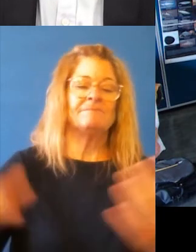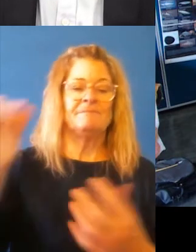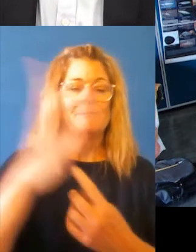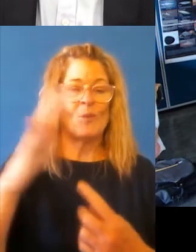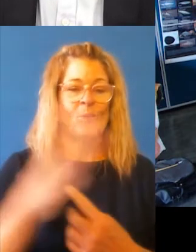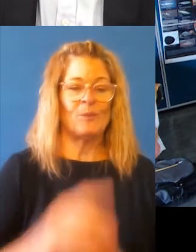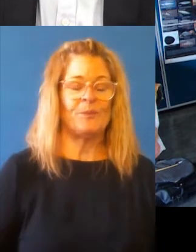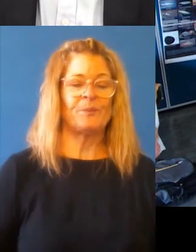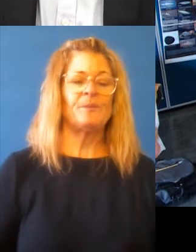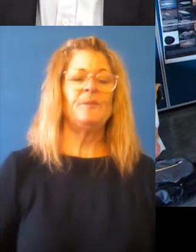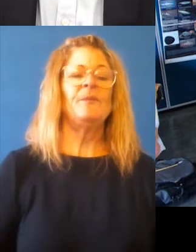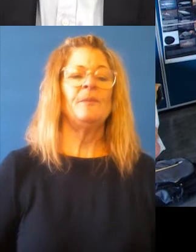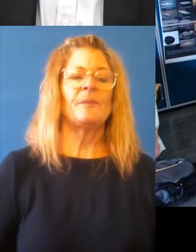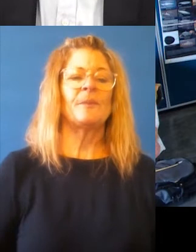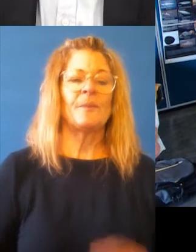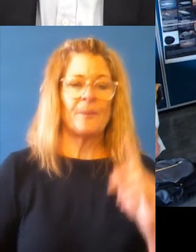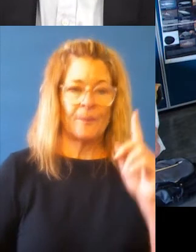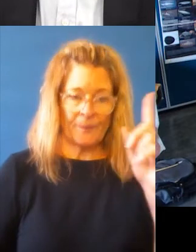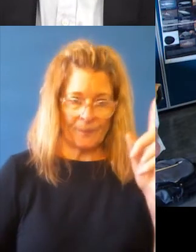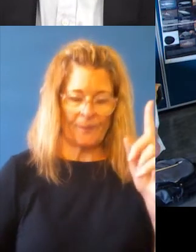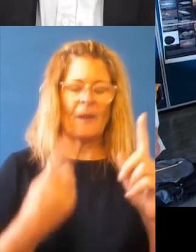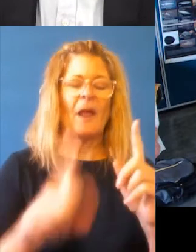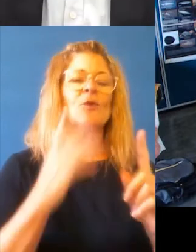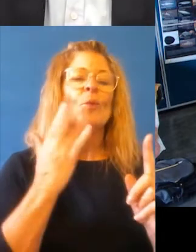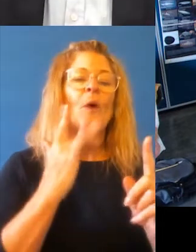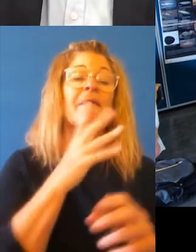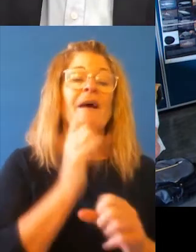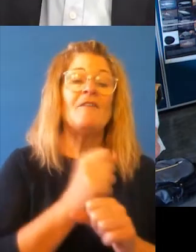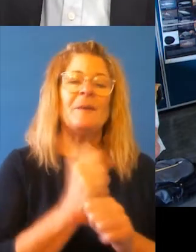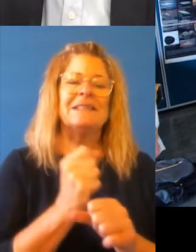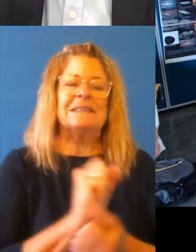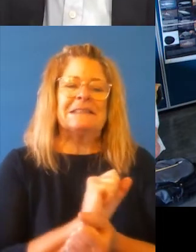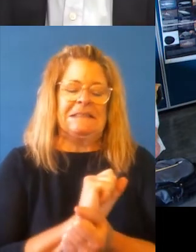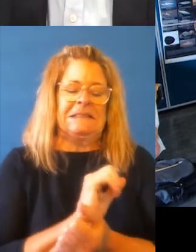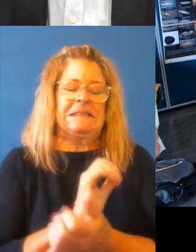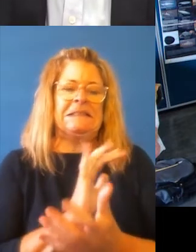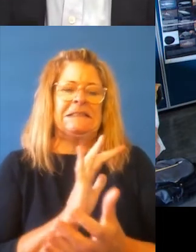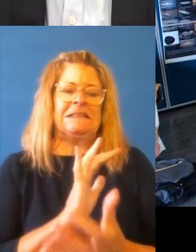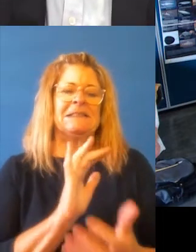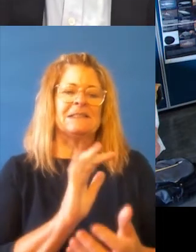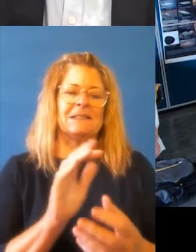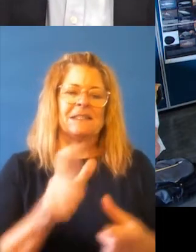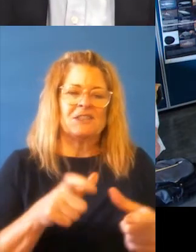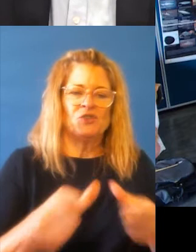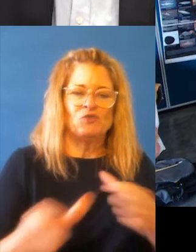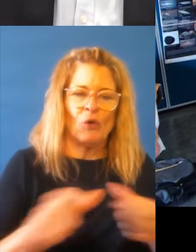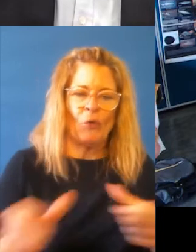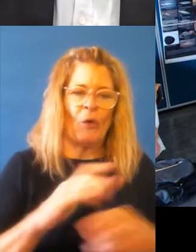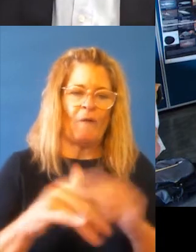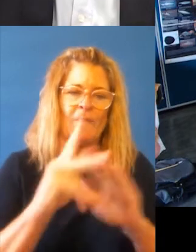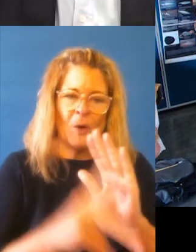And when governments relinquish some of that power and relinquish some of that control over both policy